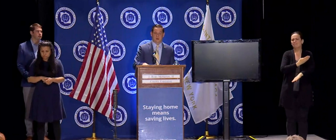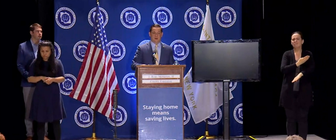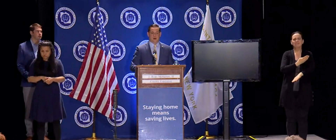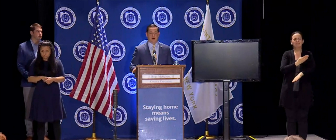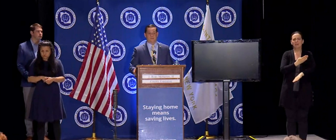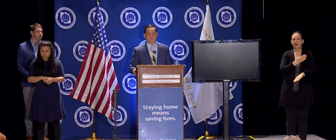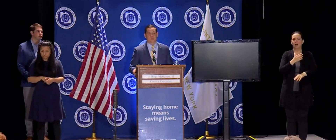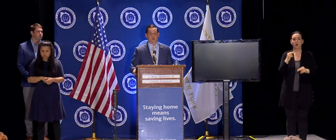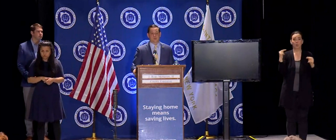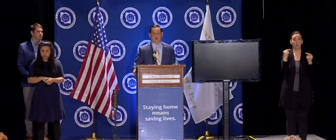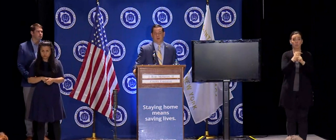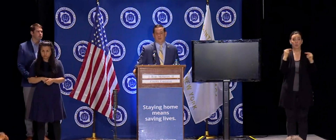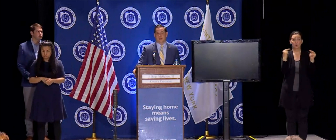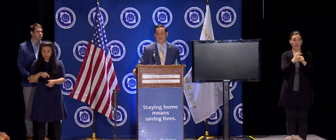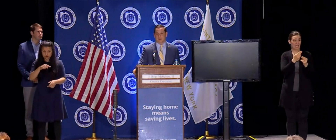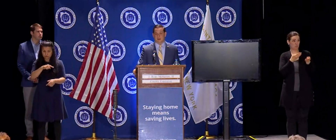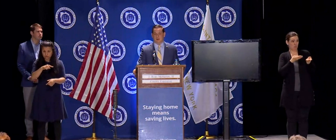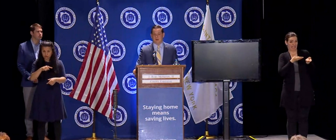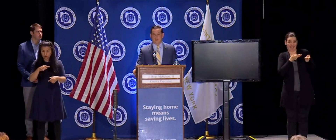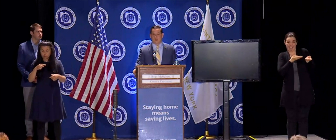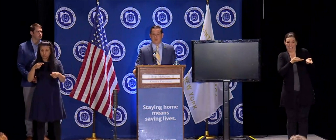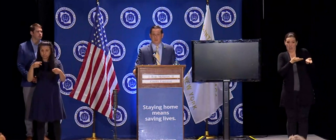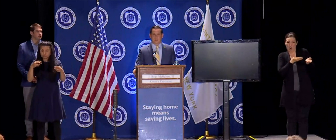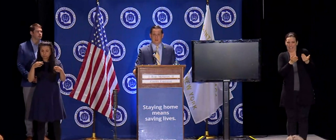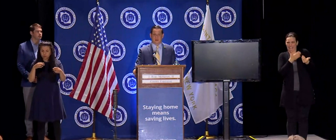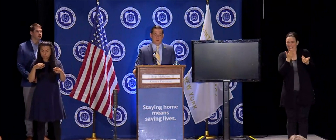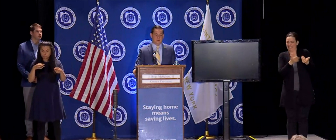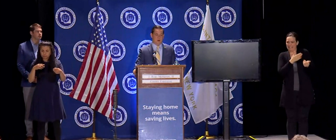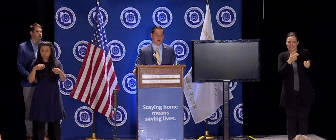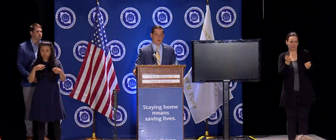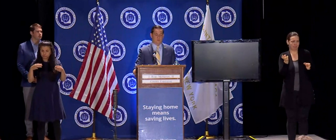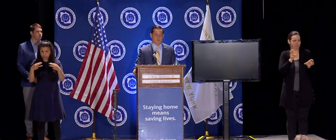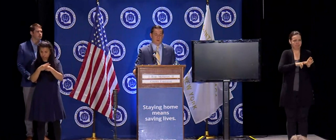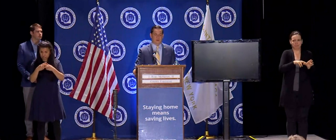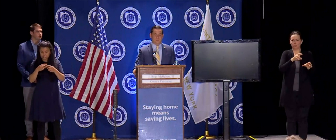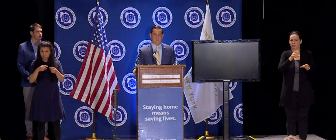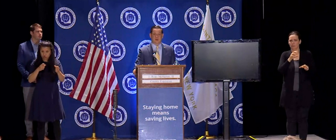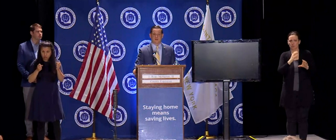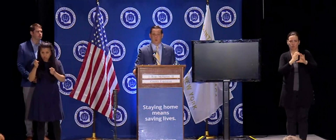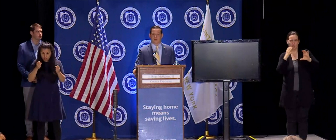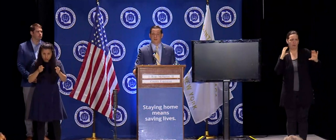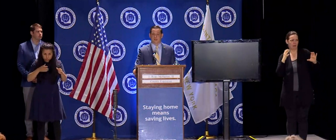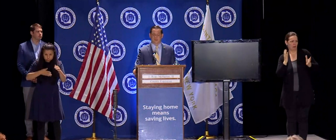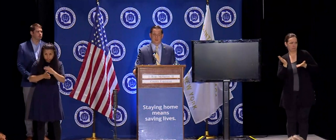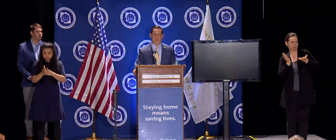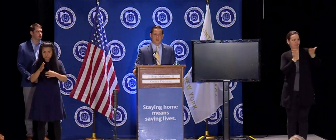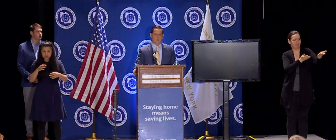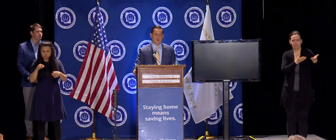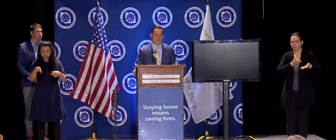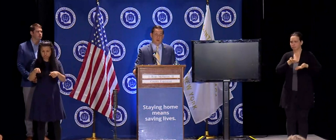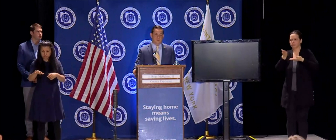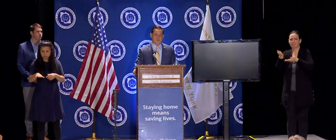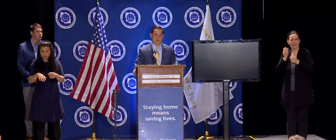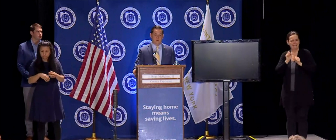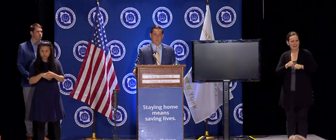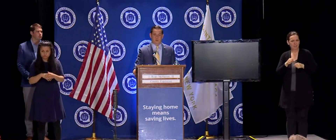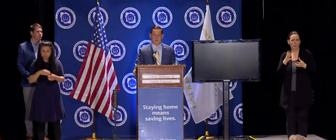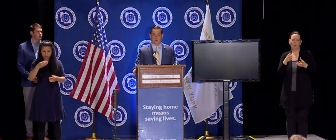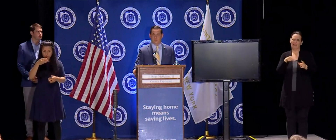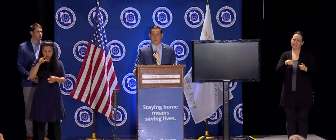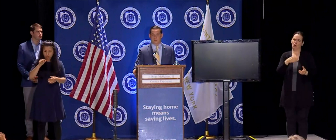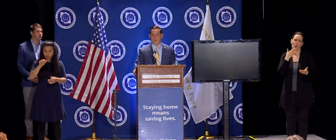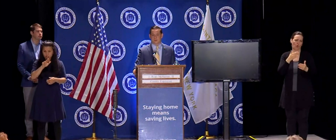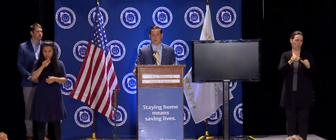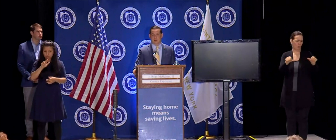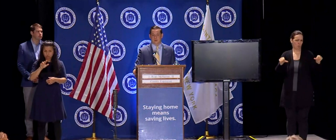throughway. So these are all things that certainly are very favorable conditions. We're in the middle of the state. We're in the middle of